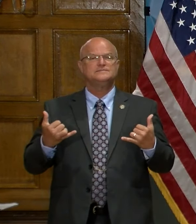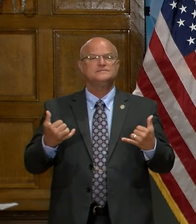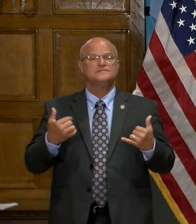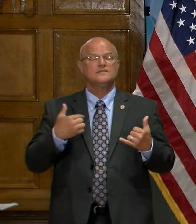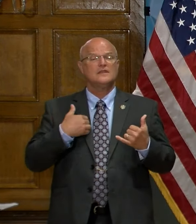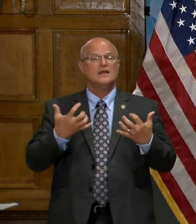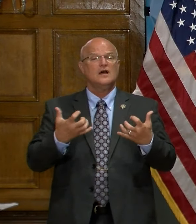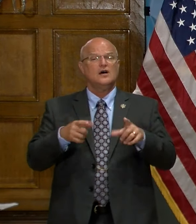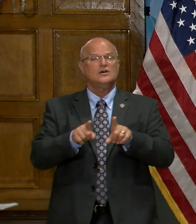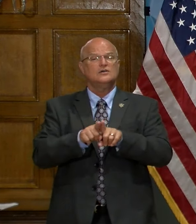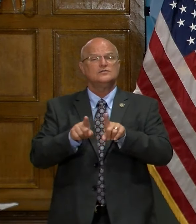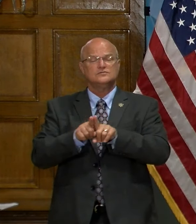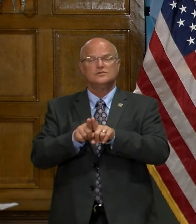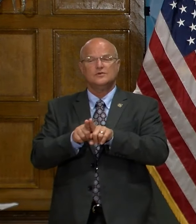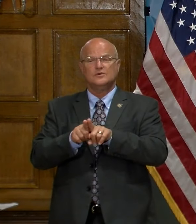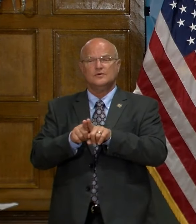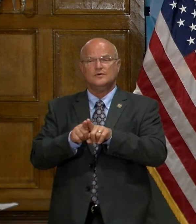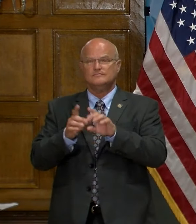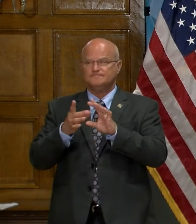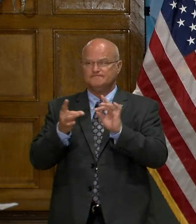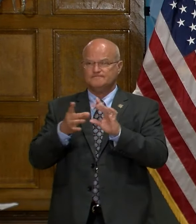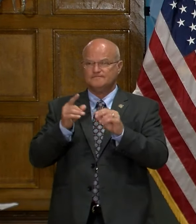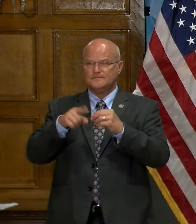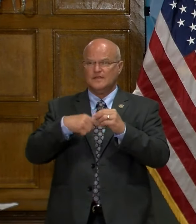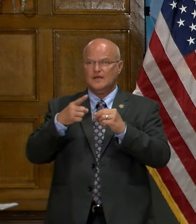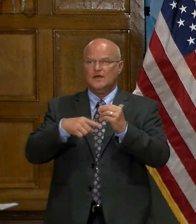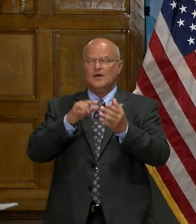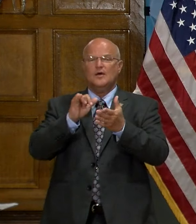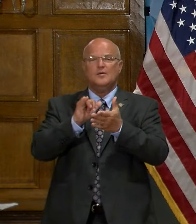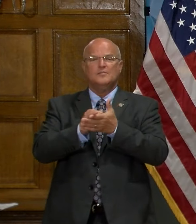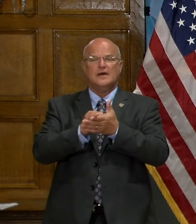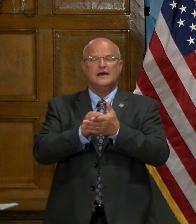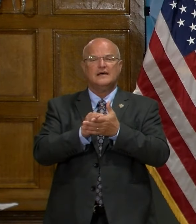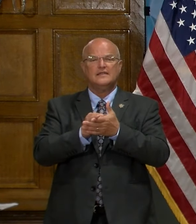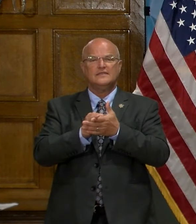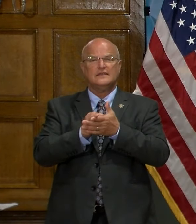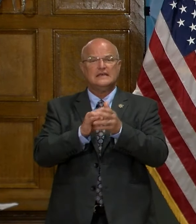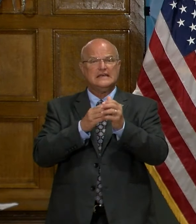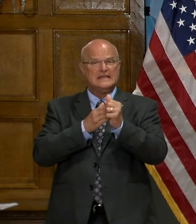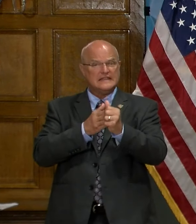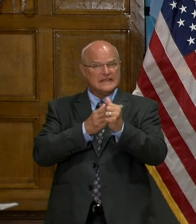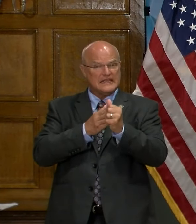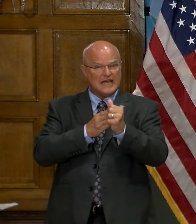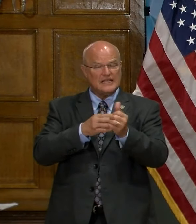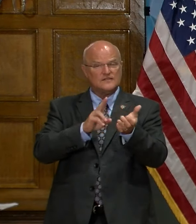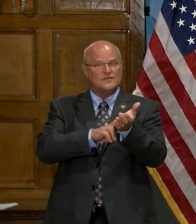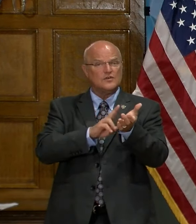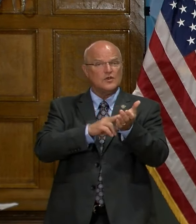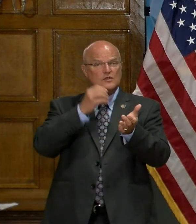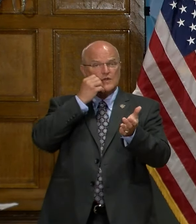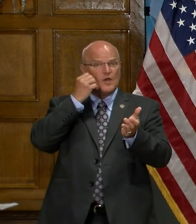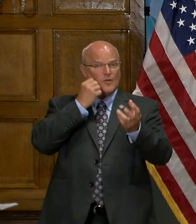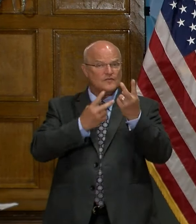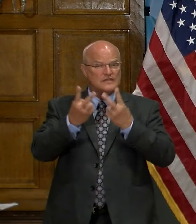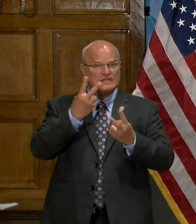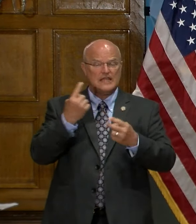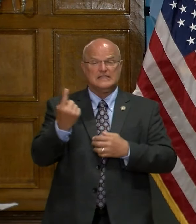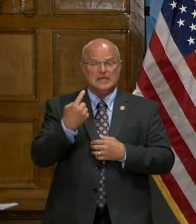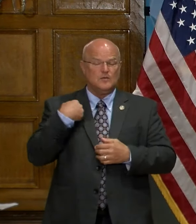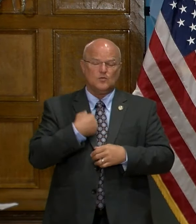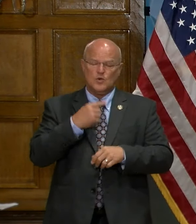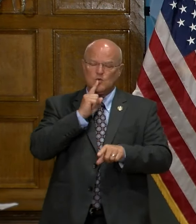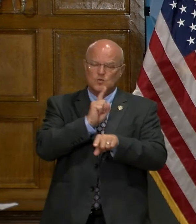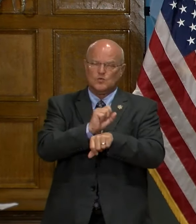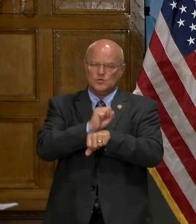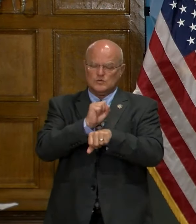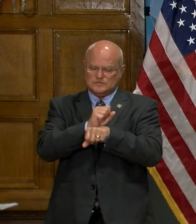I wanted to also make a comment about the guidance for nursing home visitation. This is something we've worked